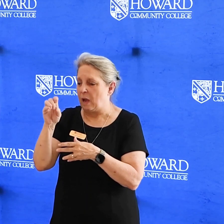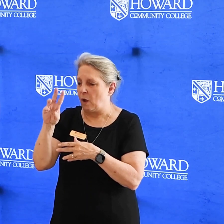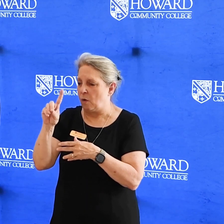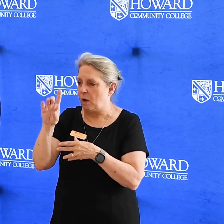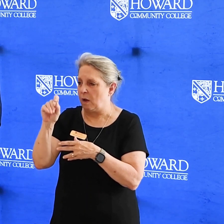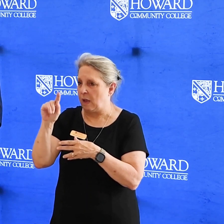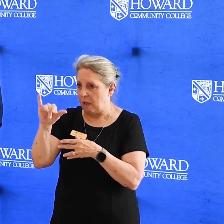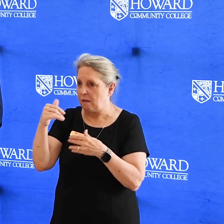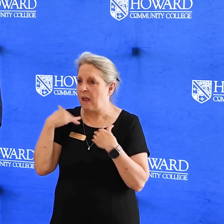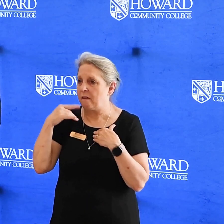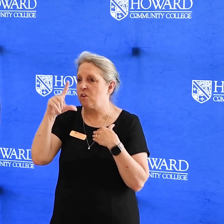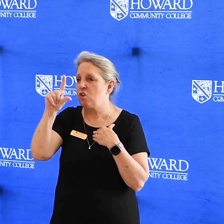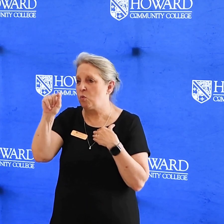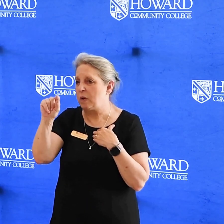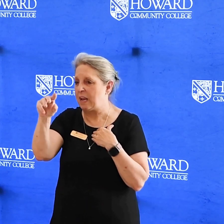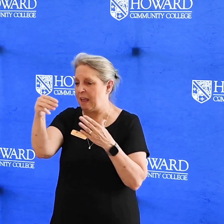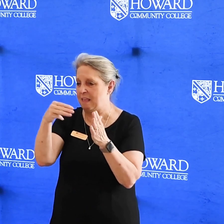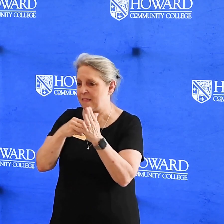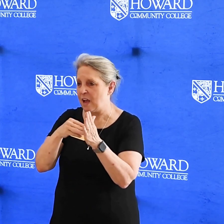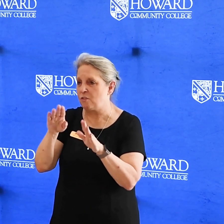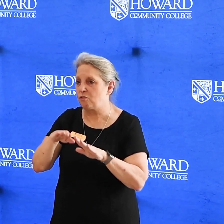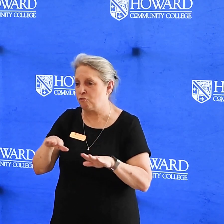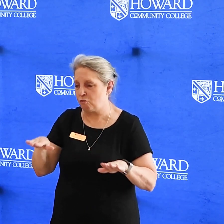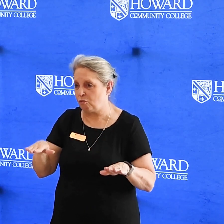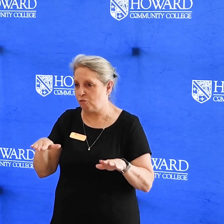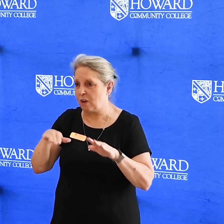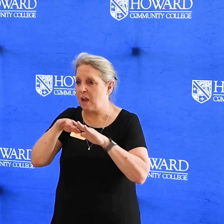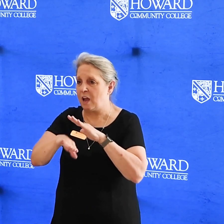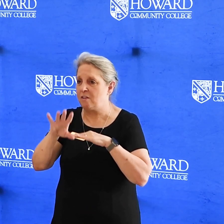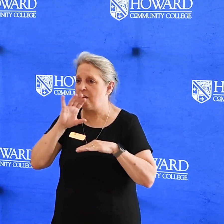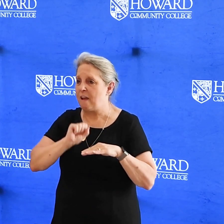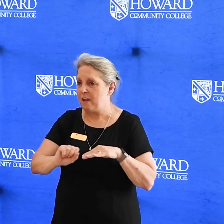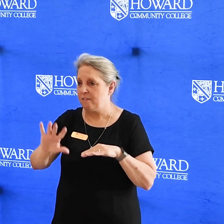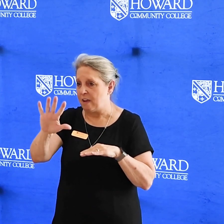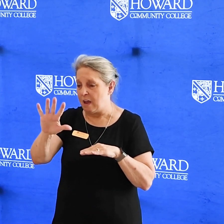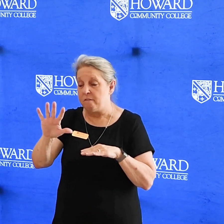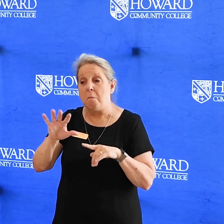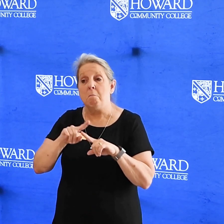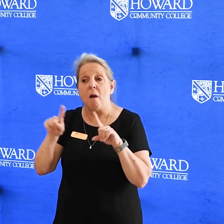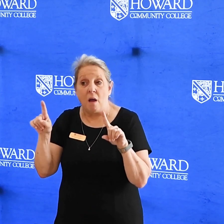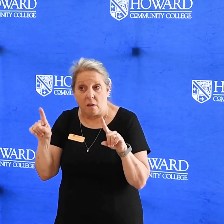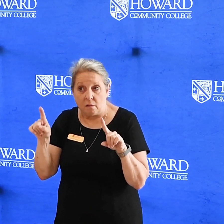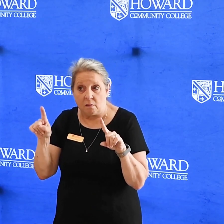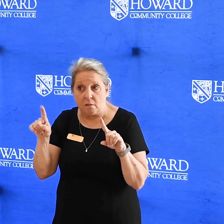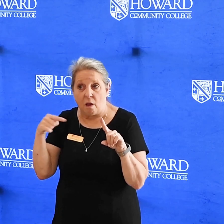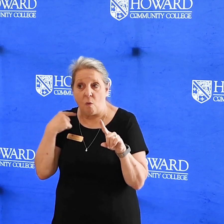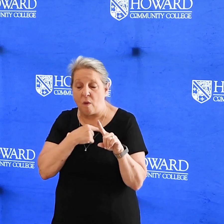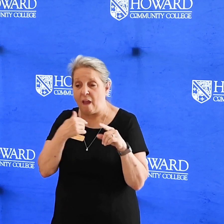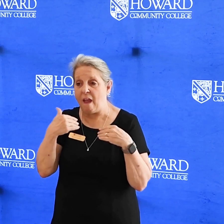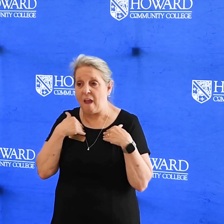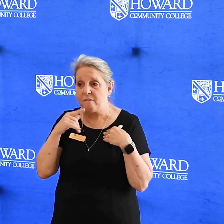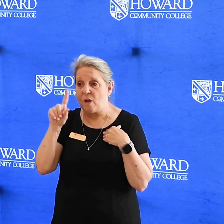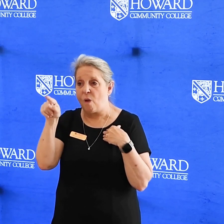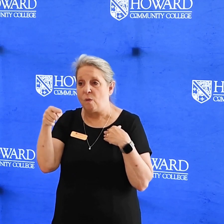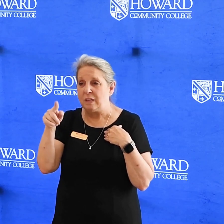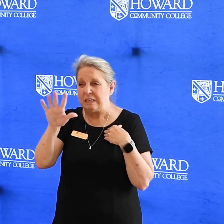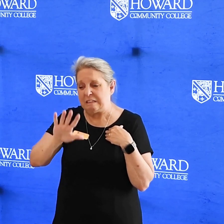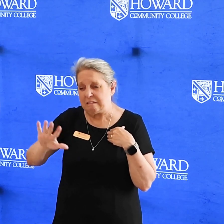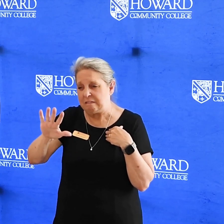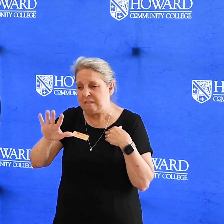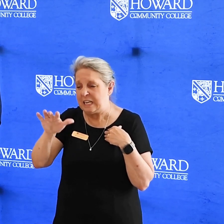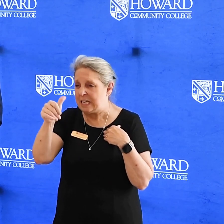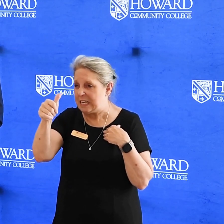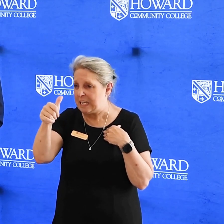nearly 20,000 children under 5 years old. However, we have only